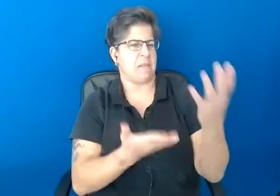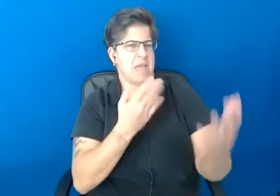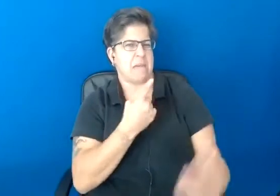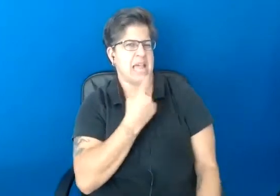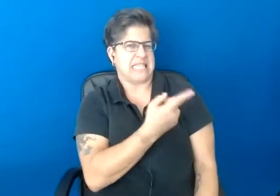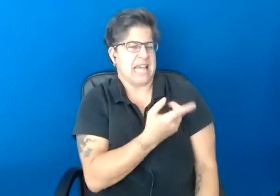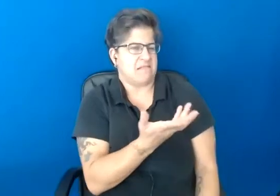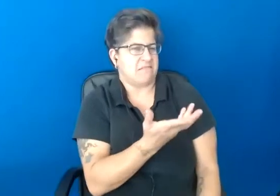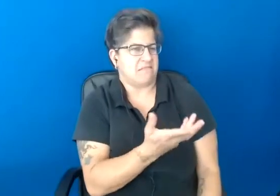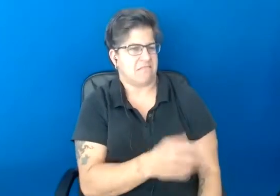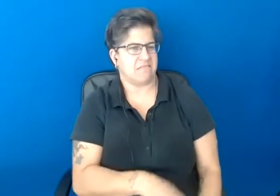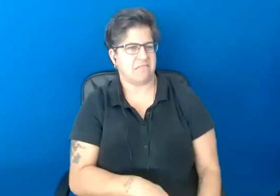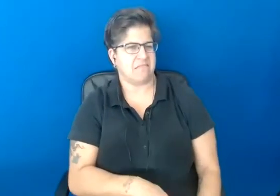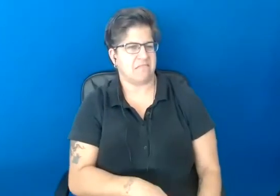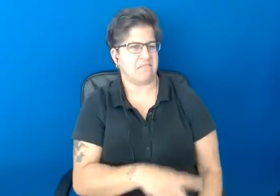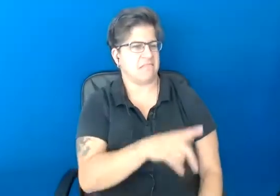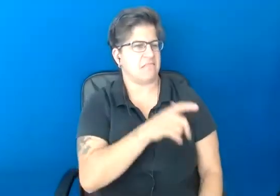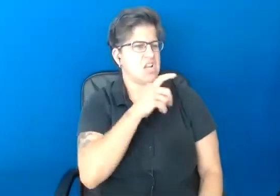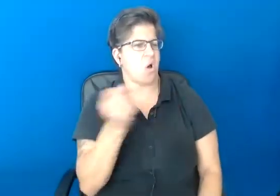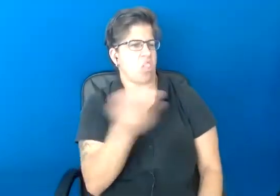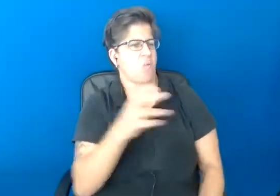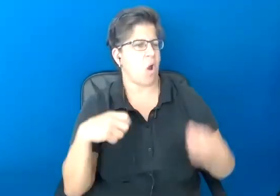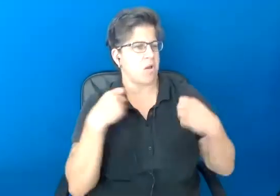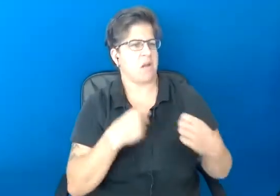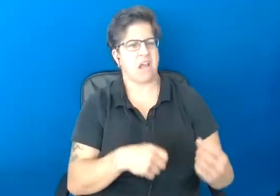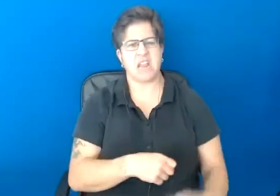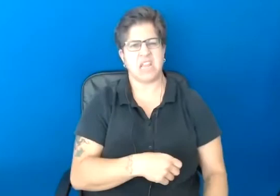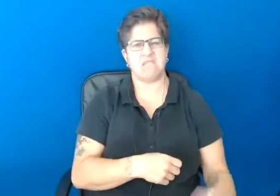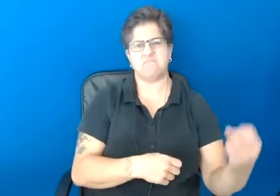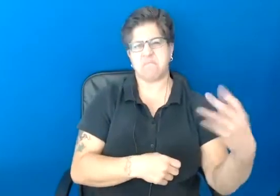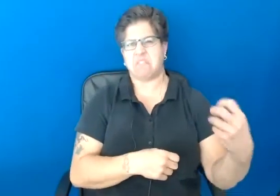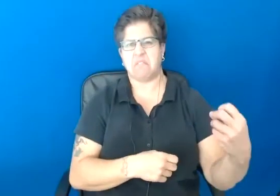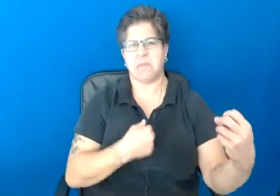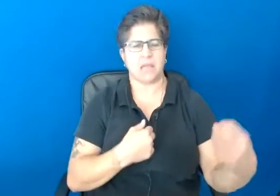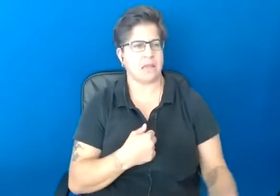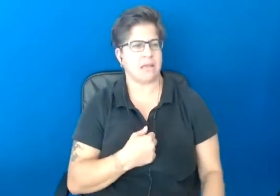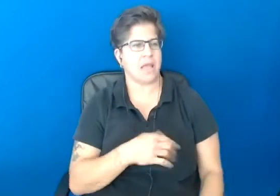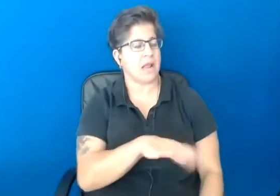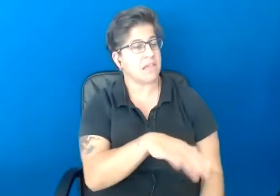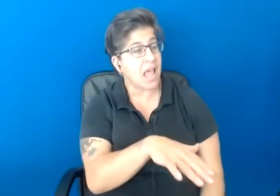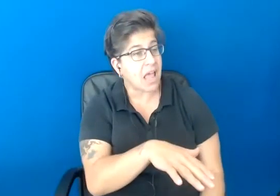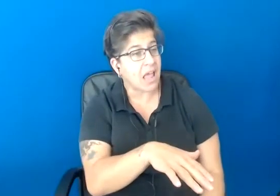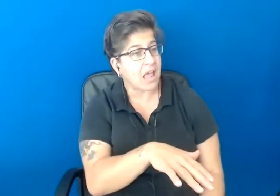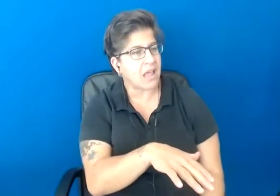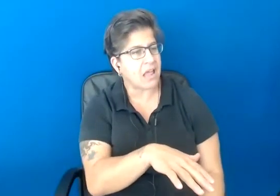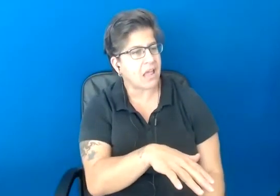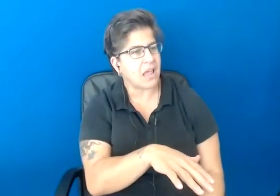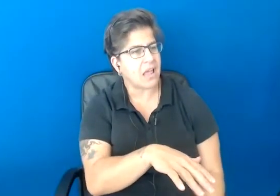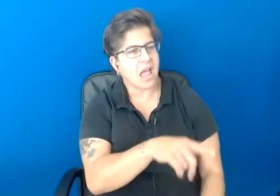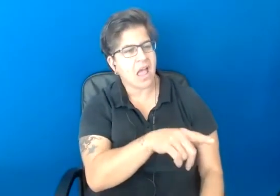"Hey, Jamal, I'm not her. I'm not her." And he said, "Sorry, Mrs. Heekin." And this new